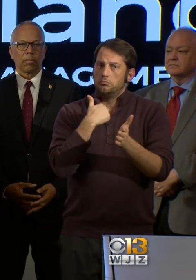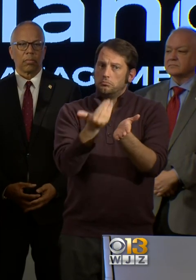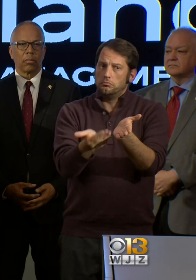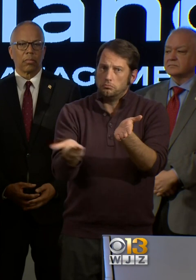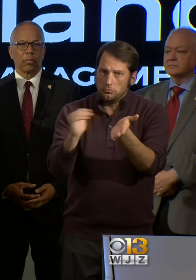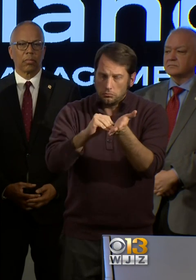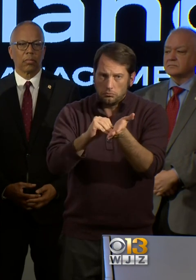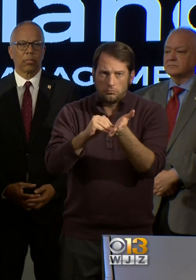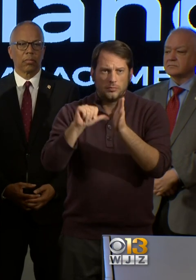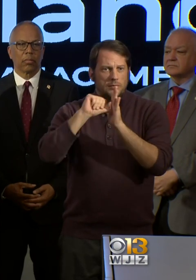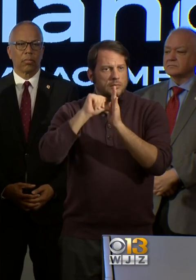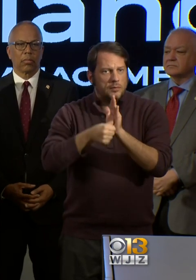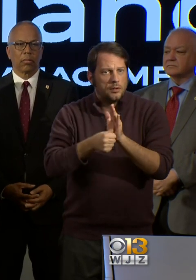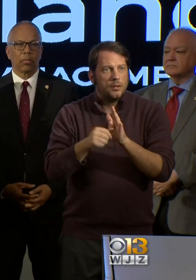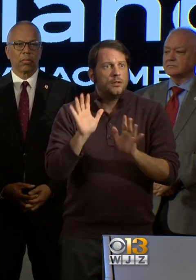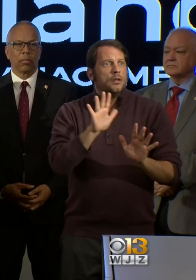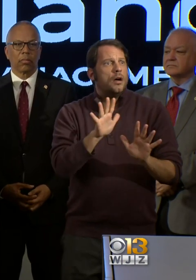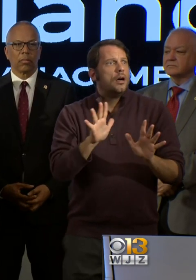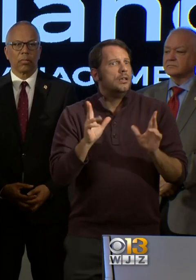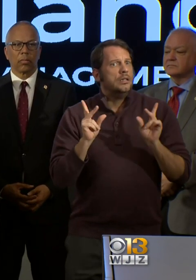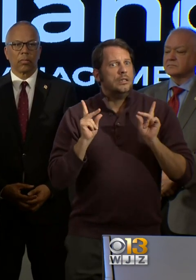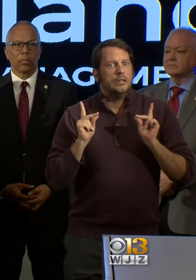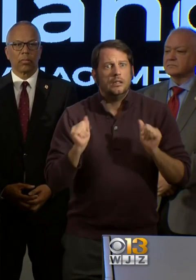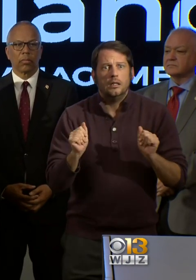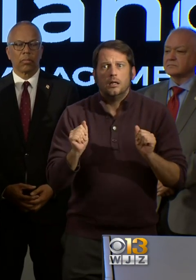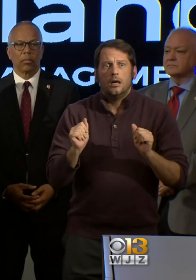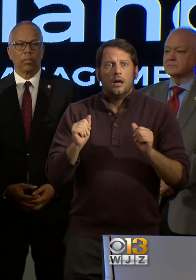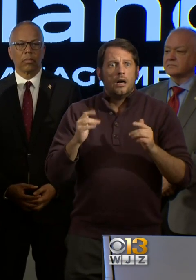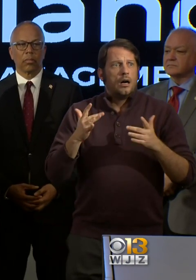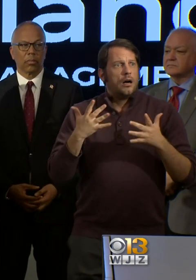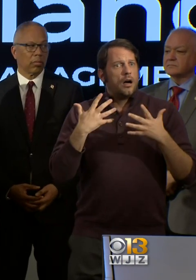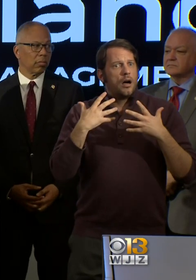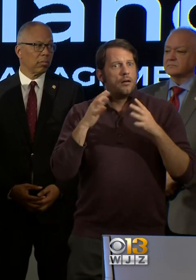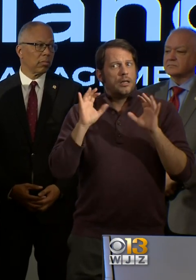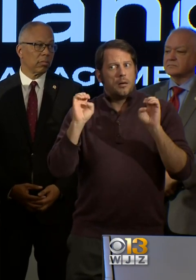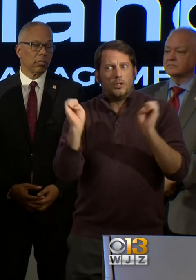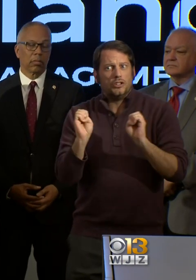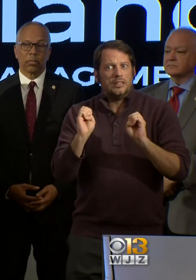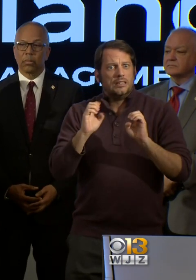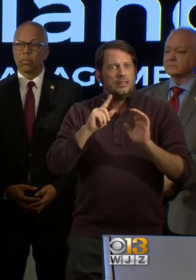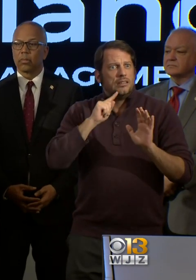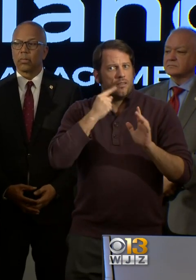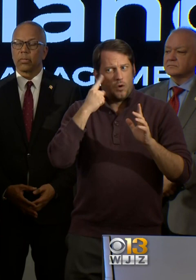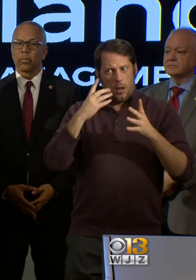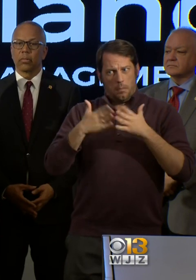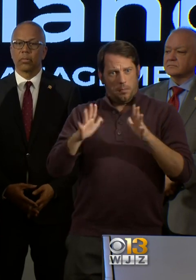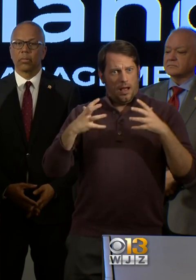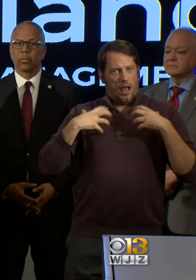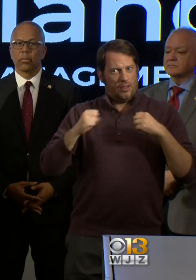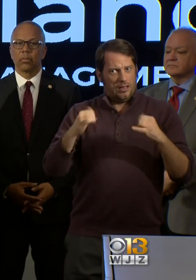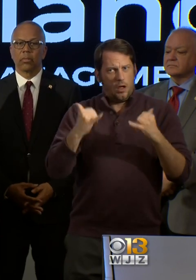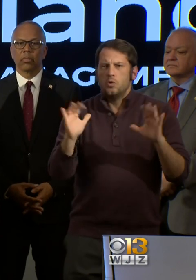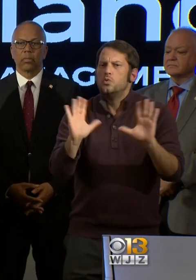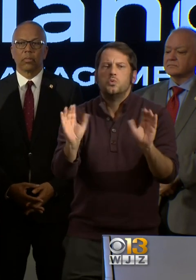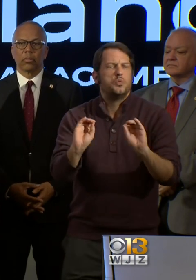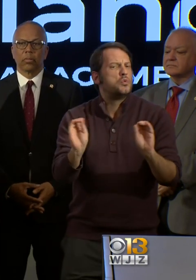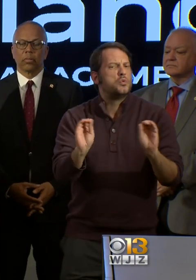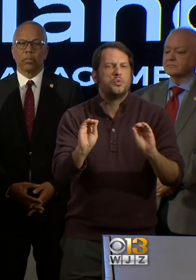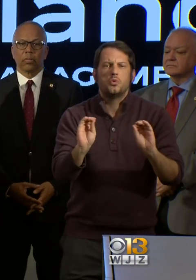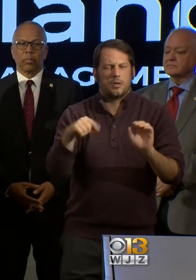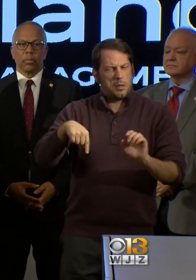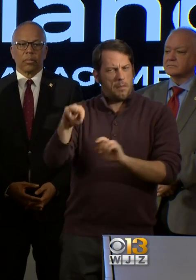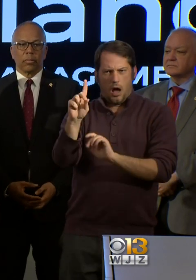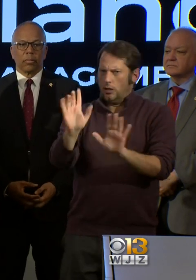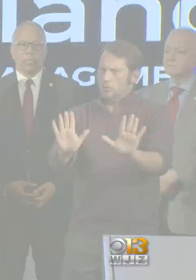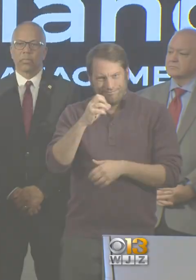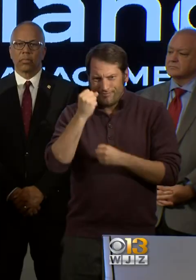immediate public health emergency here in Maryland. Governor Hogan is assuring Marylanders that all resources are in place in the event of a public